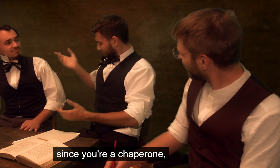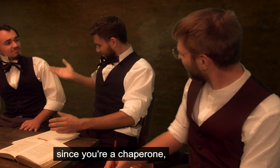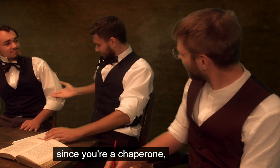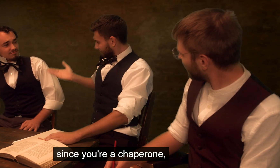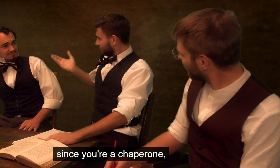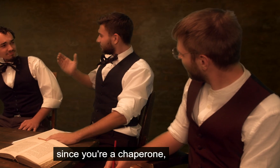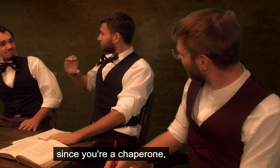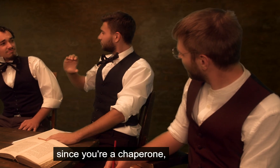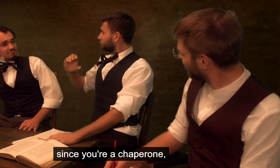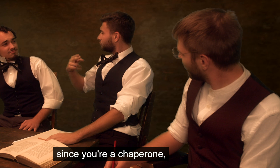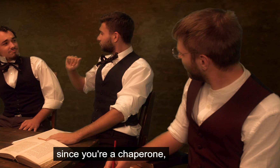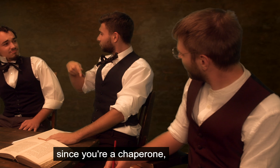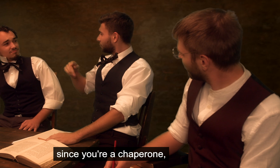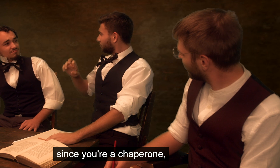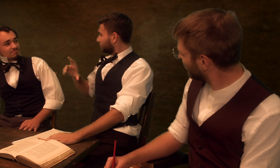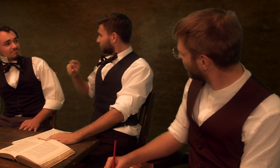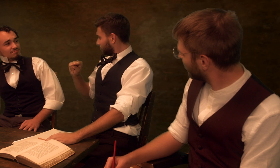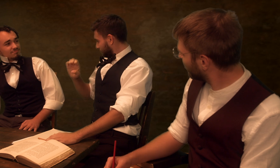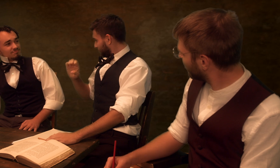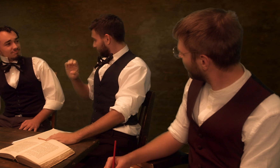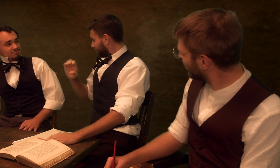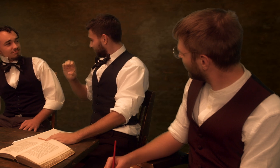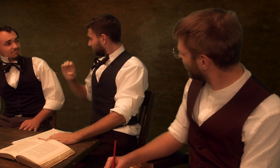since you're a chaperone,